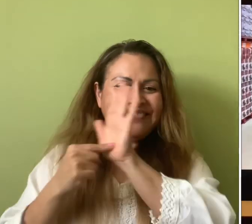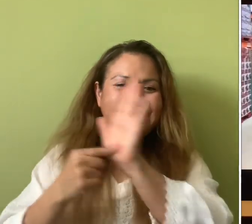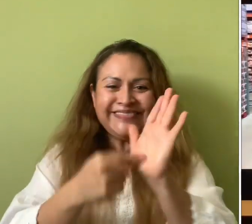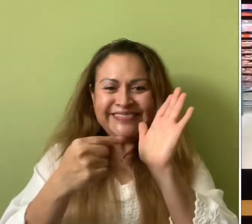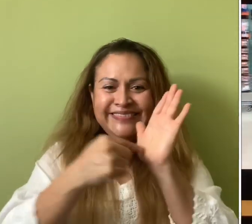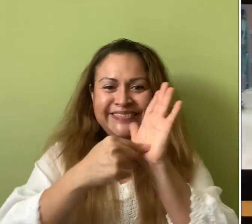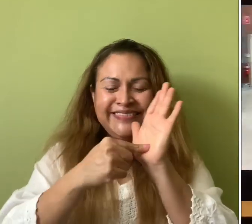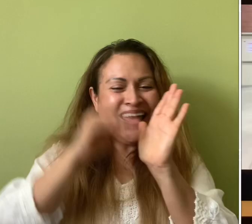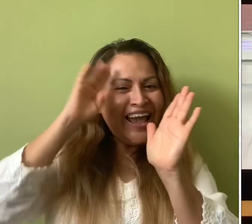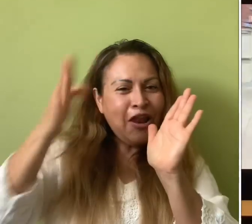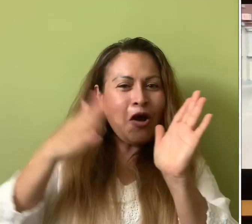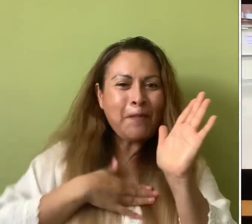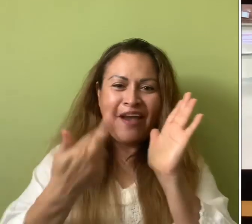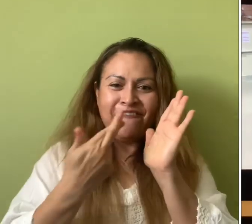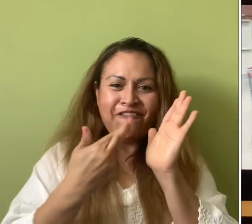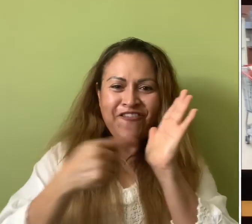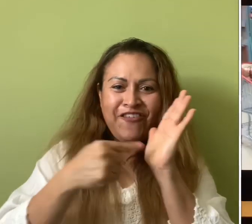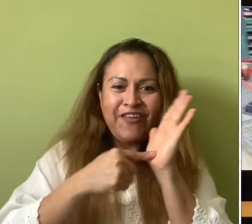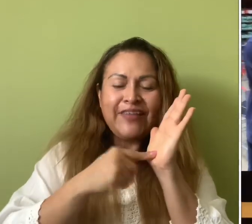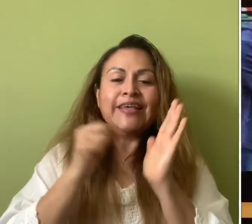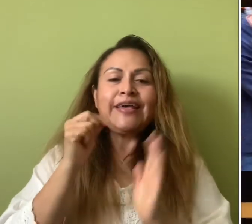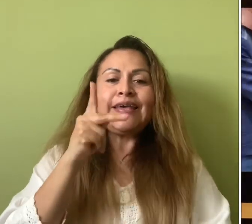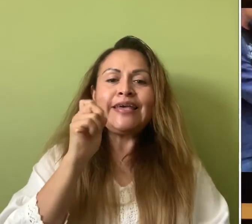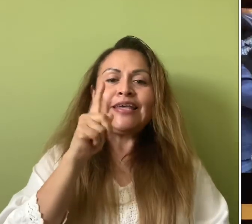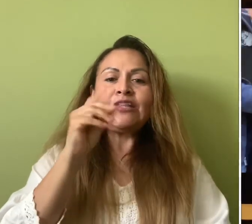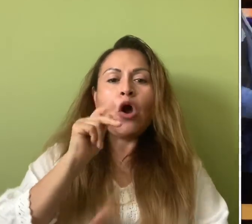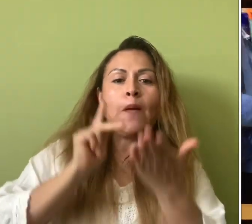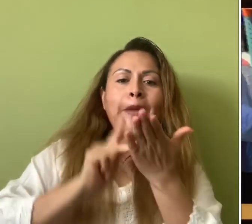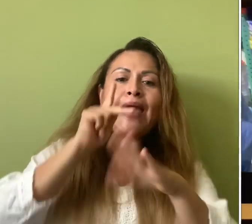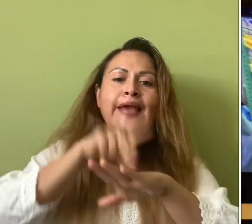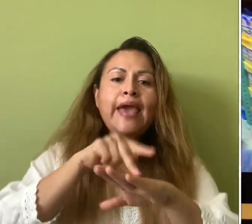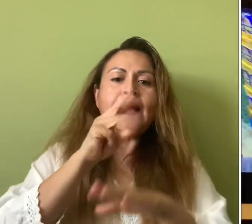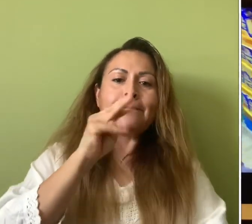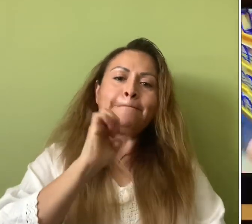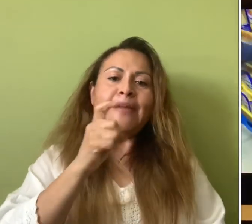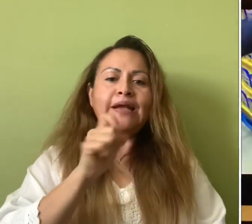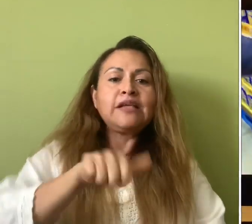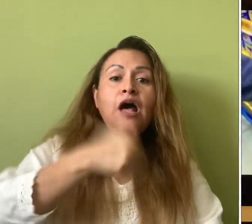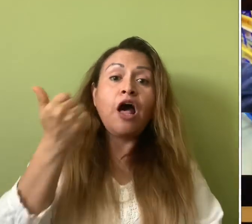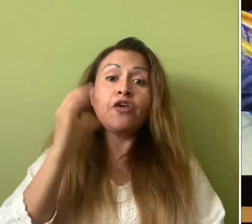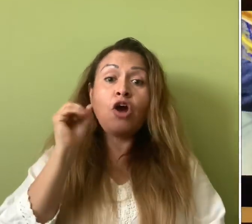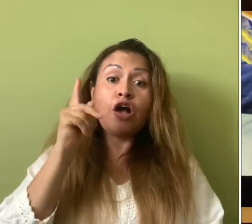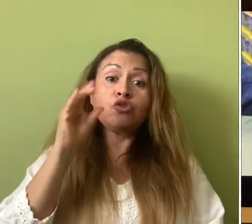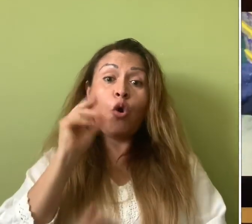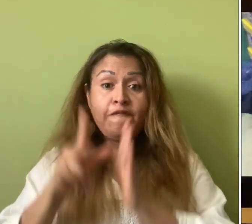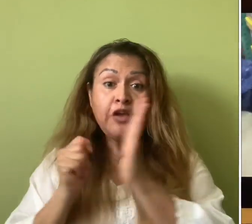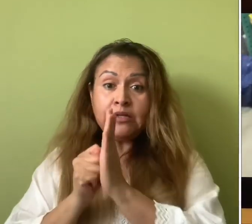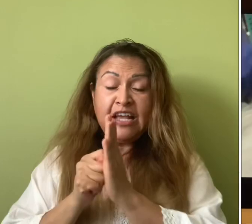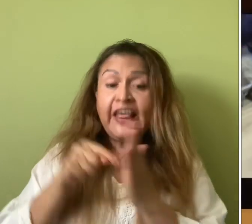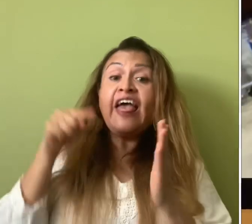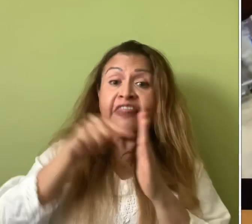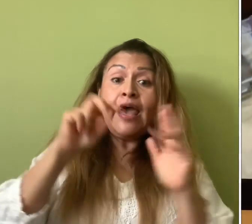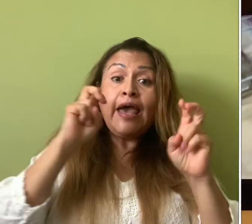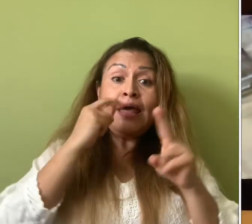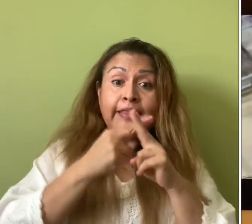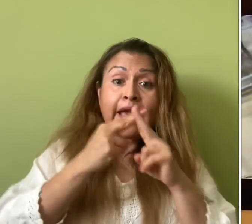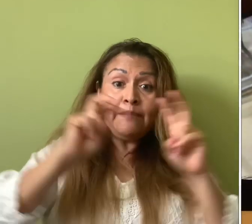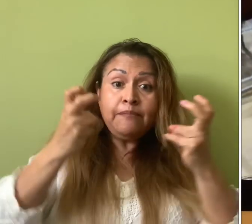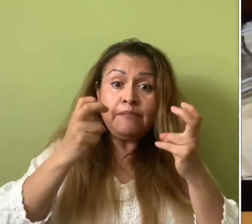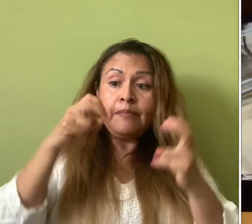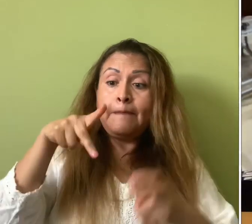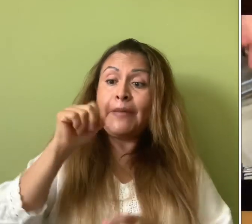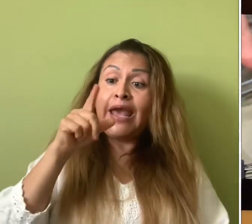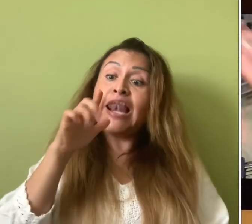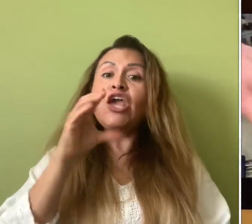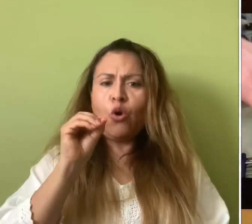friend. It's keto pancake mix. Now, if you've seen our other Costco videos, you've seen these guys make a paleo version